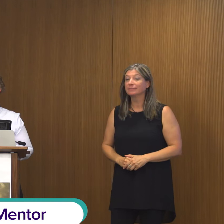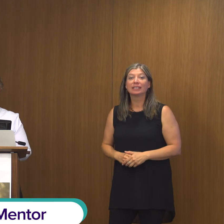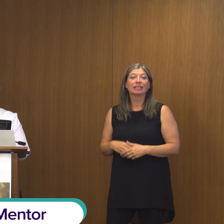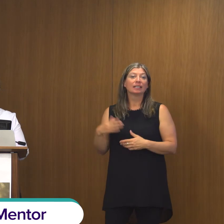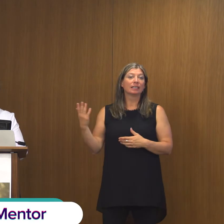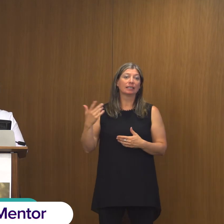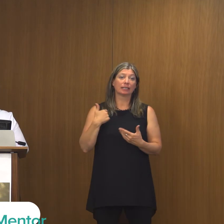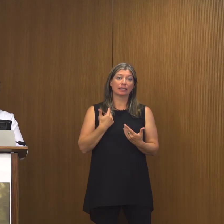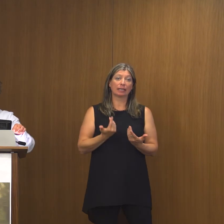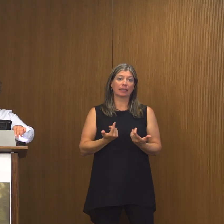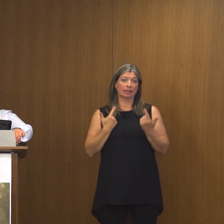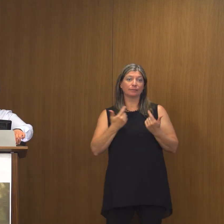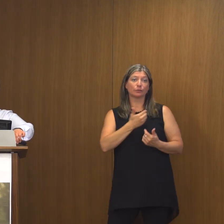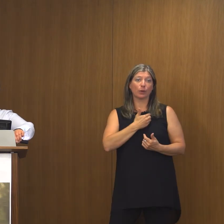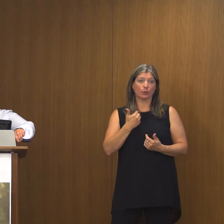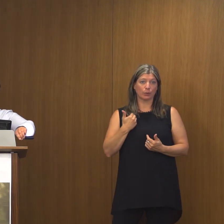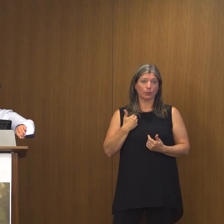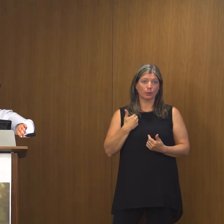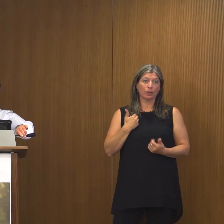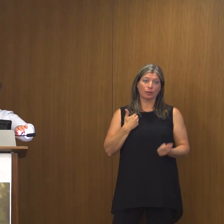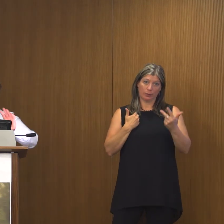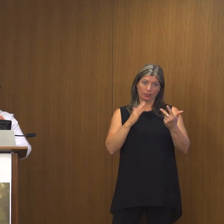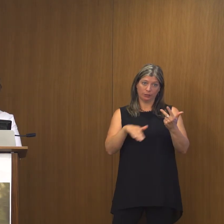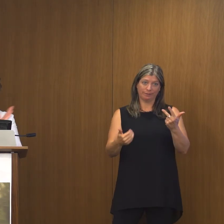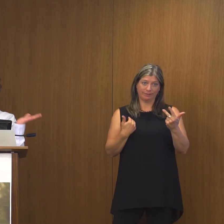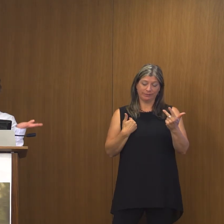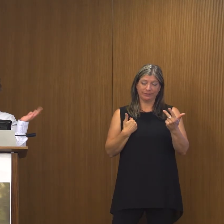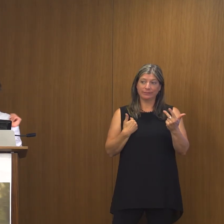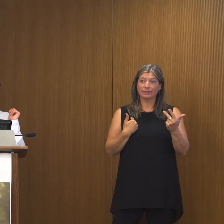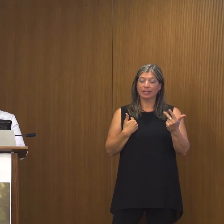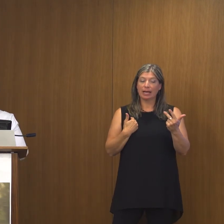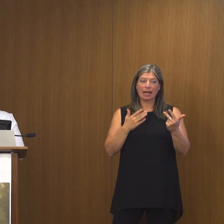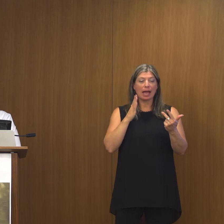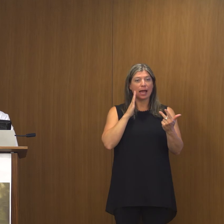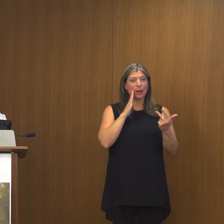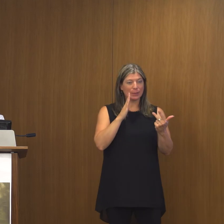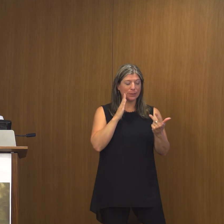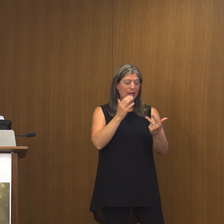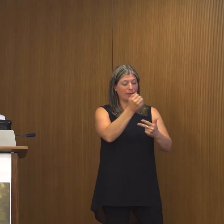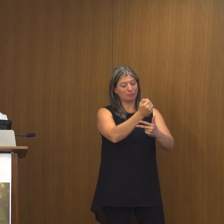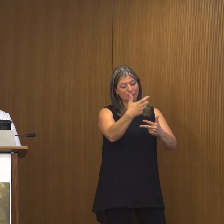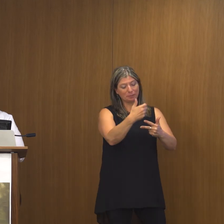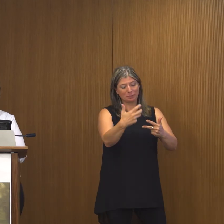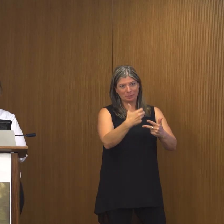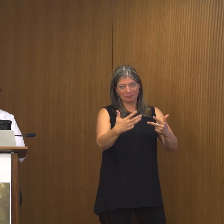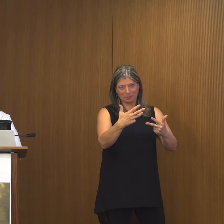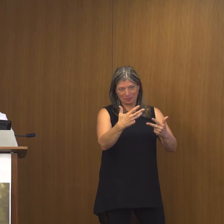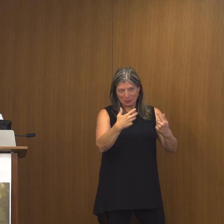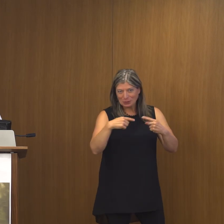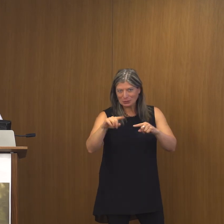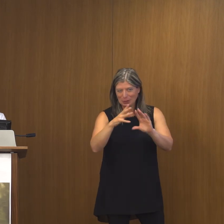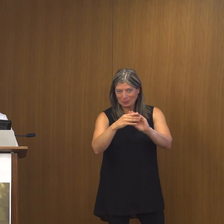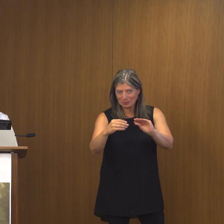Basically, I do live in Toronto with my 3 kids, and I'll tell you a little bit more about them as we go through the